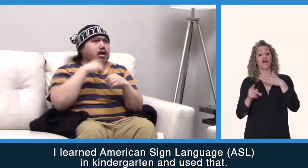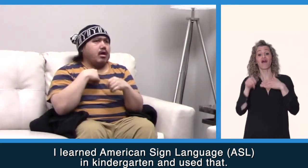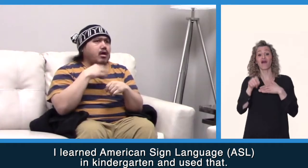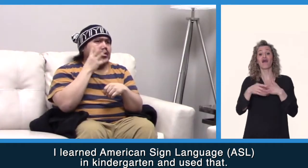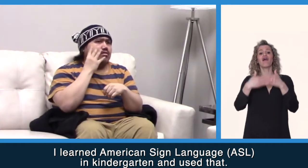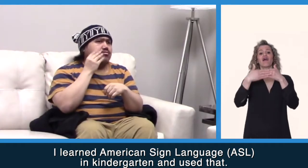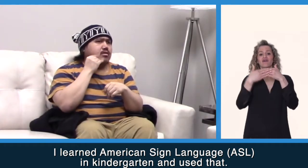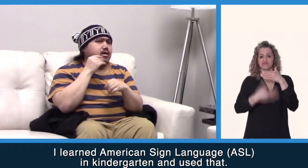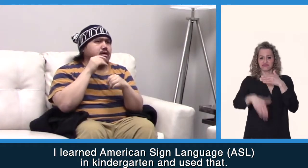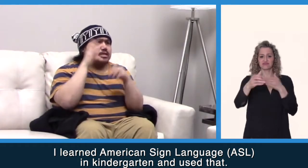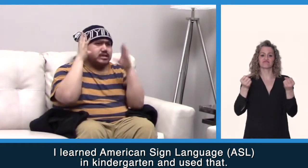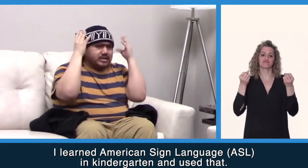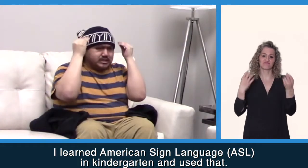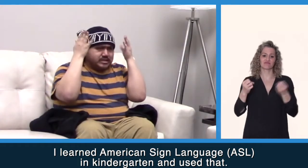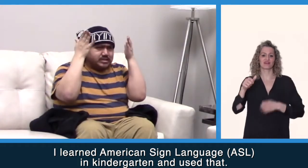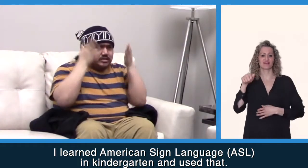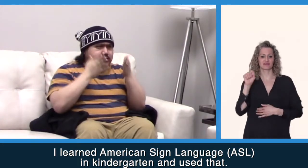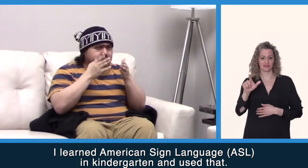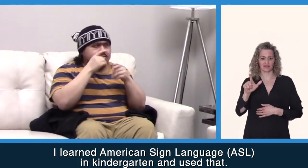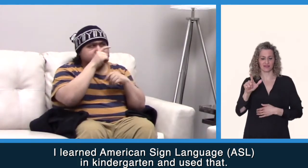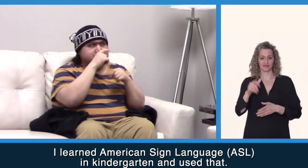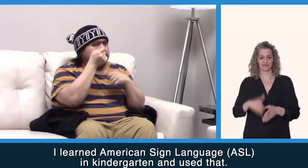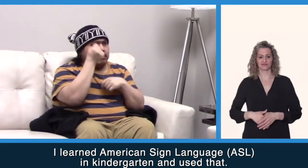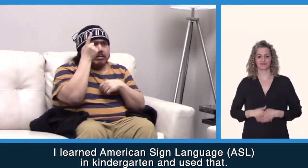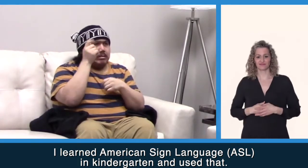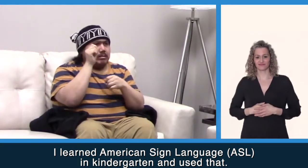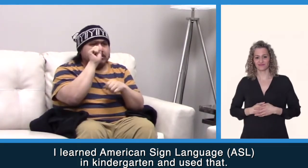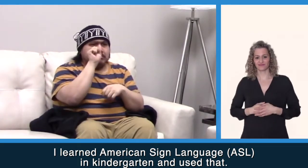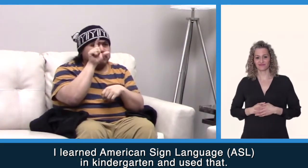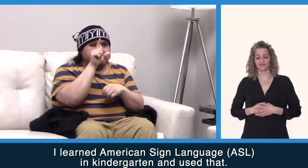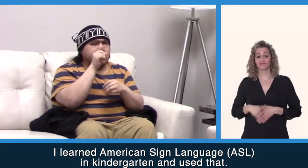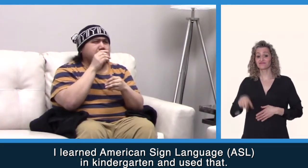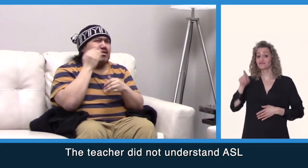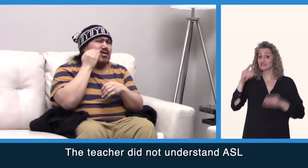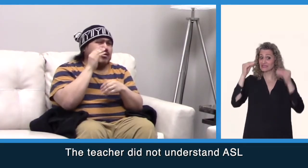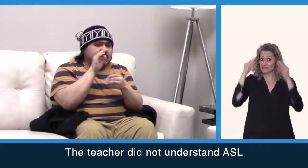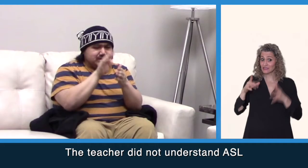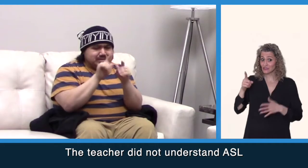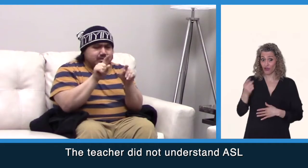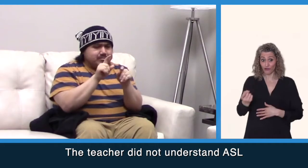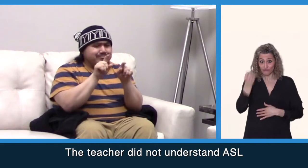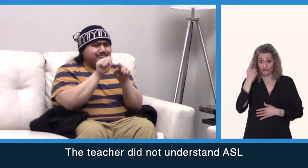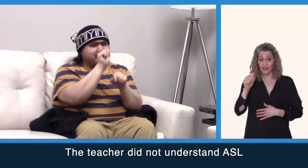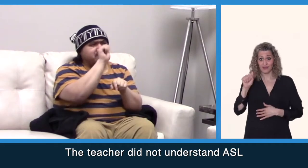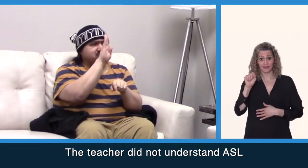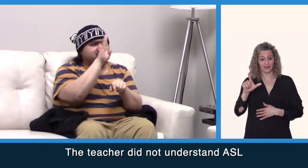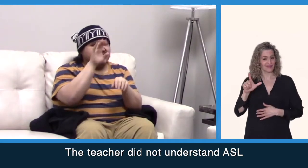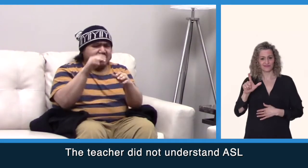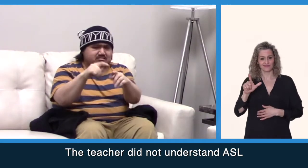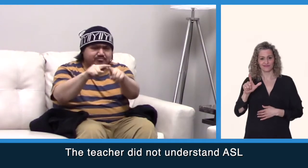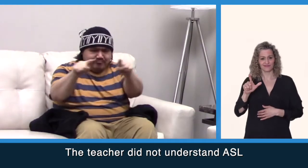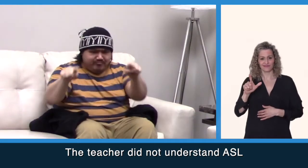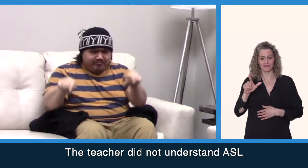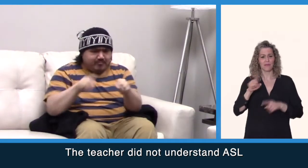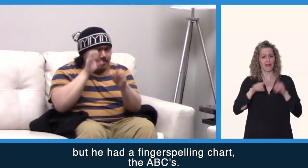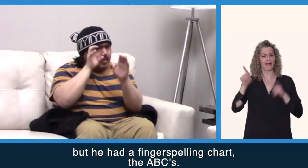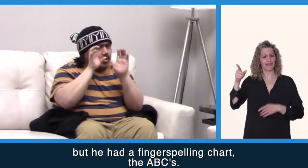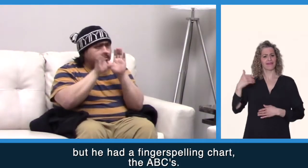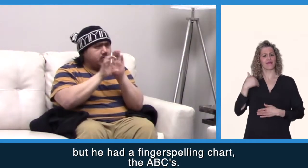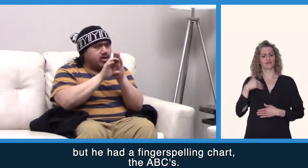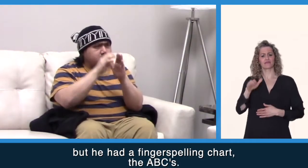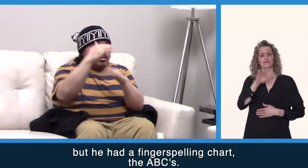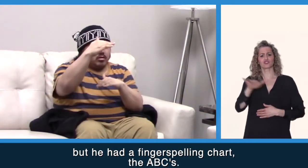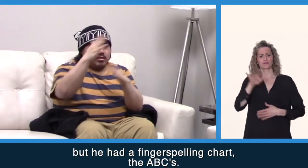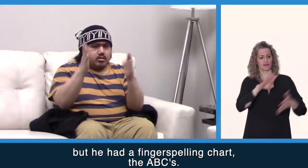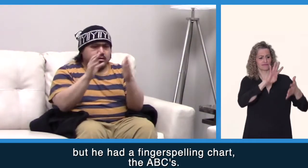and used that onward. The teacher didn't understand ASL. They had a